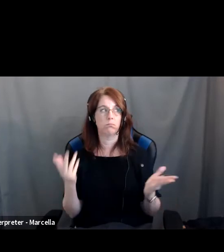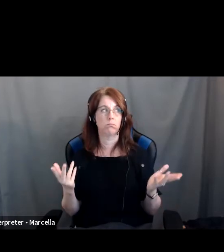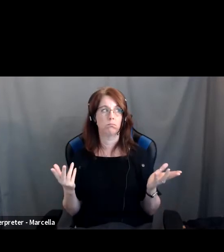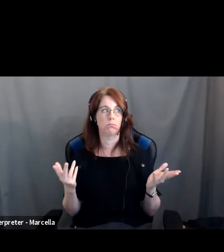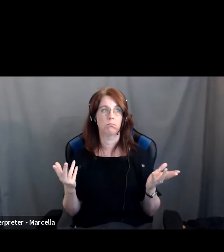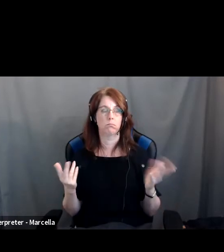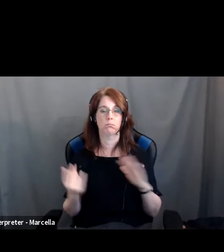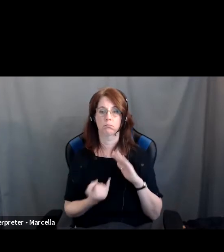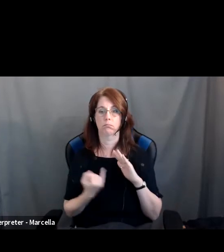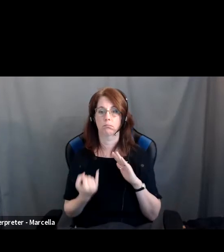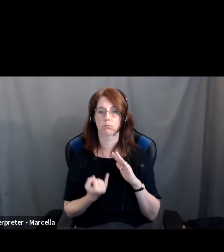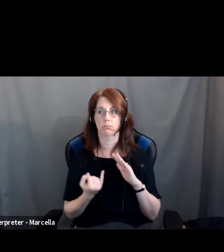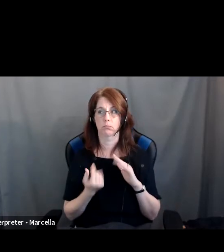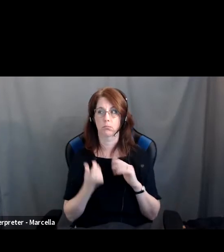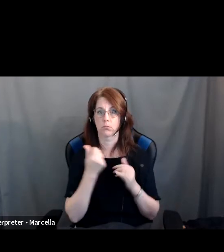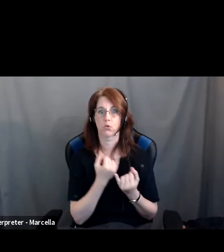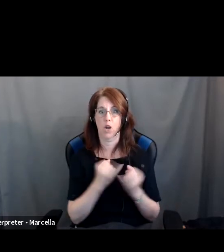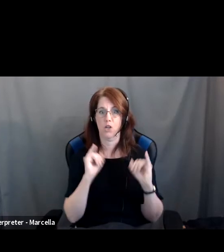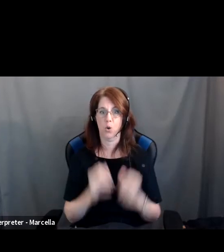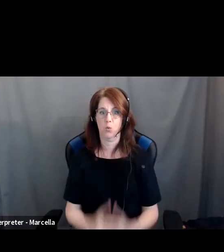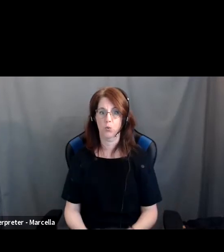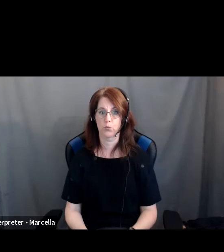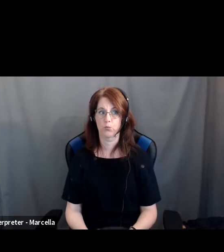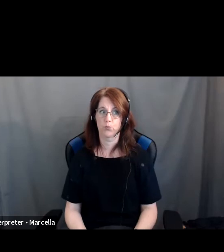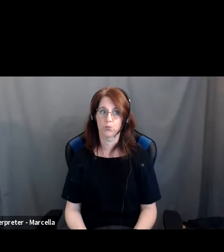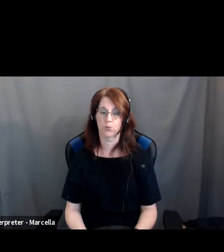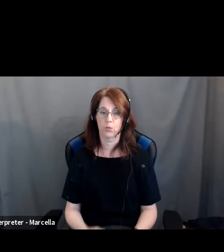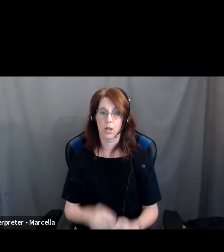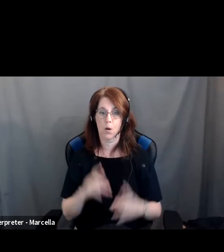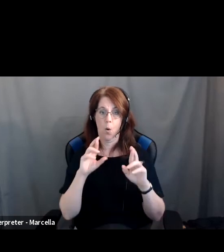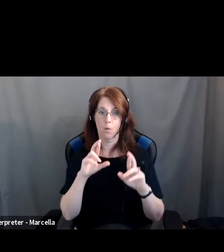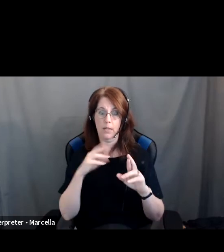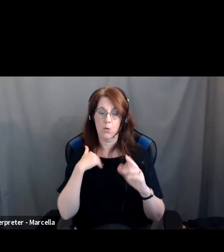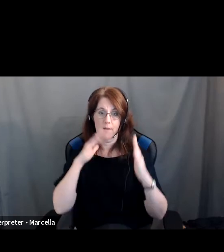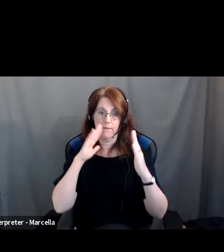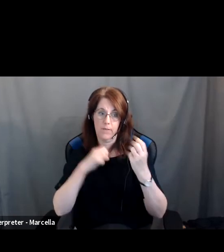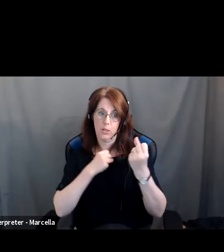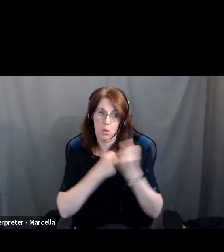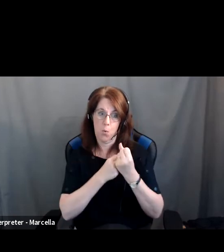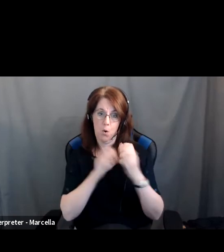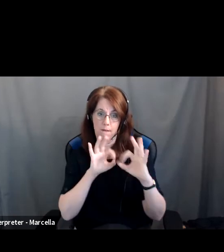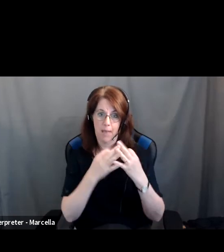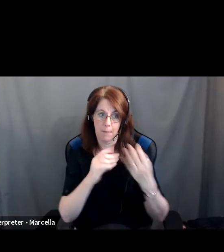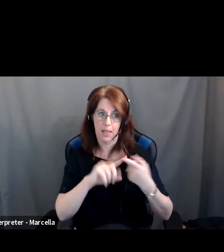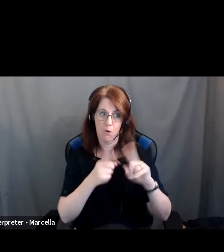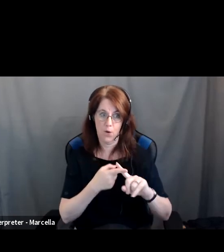own. And hopefully you've got supportive family or friends, but if you don't, you're